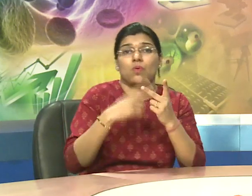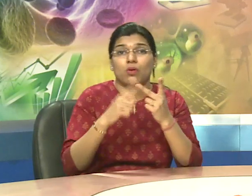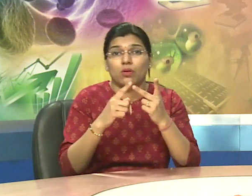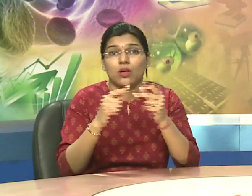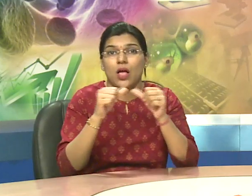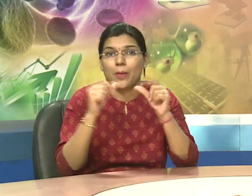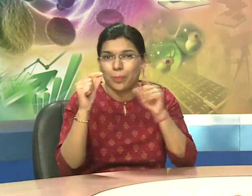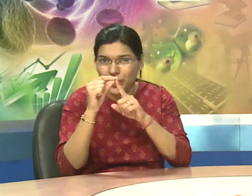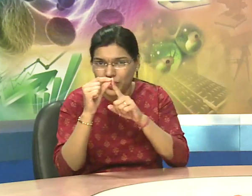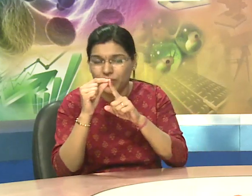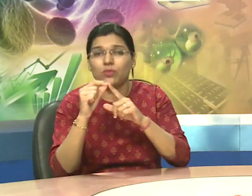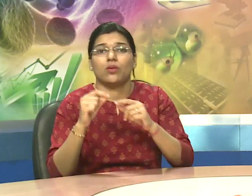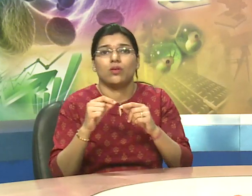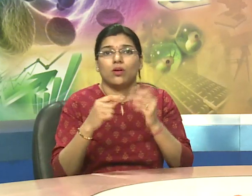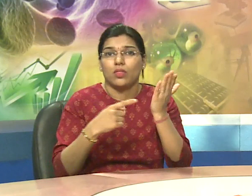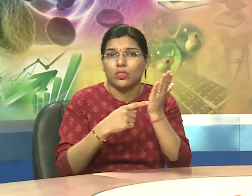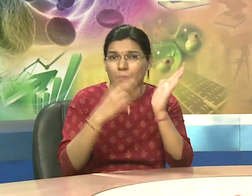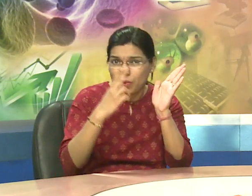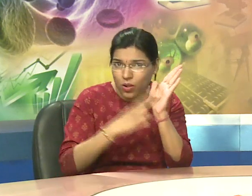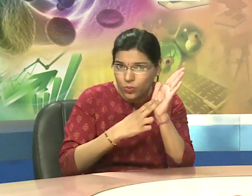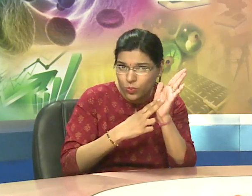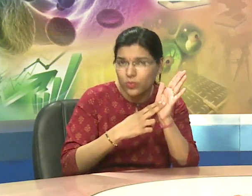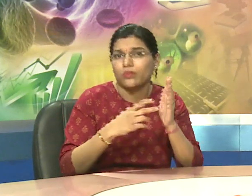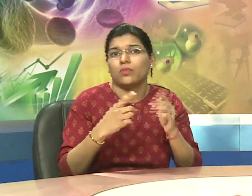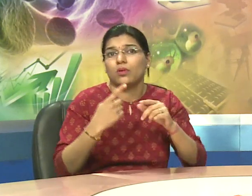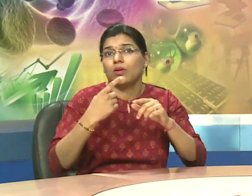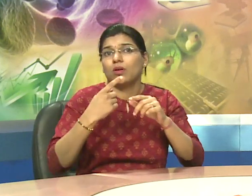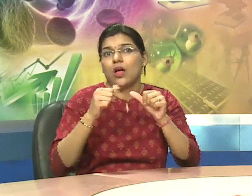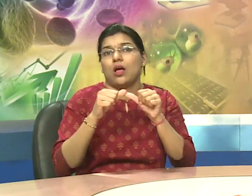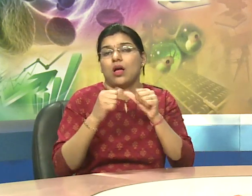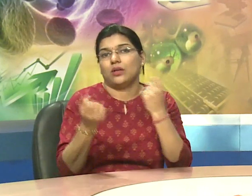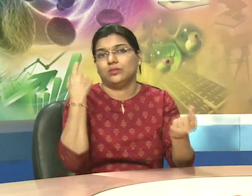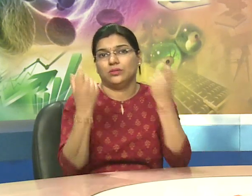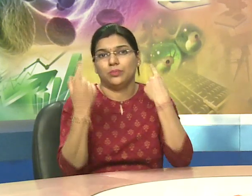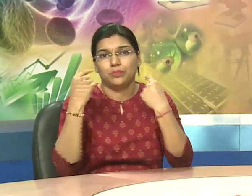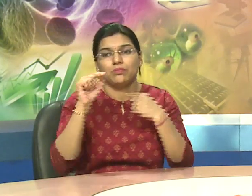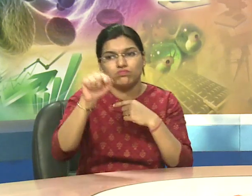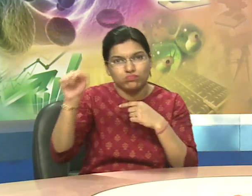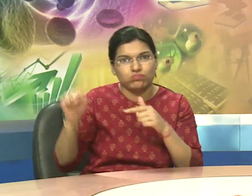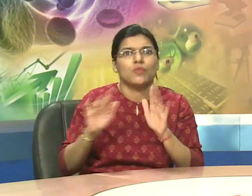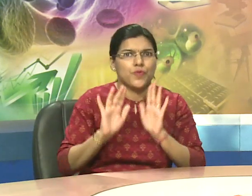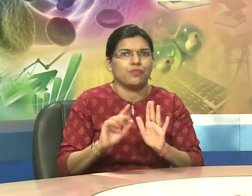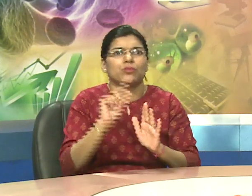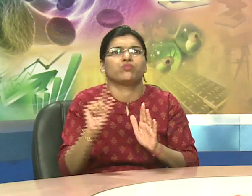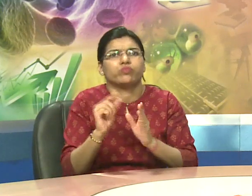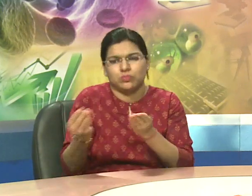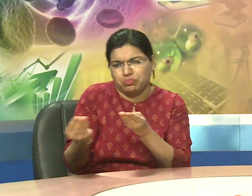inland transports are used in few places such as West Bengal, Andhra Pradesh,